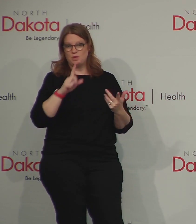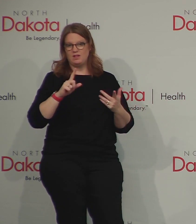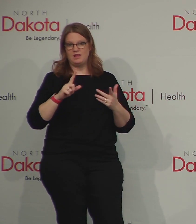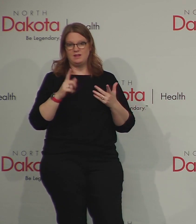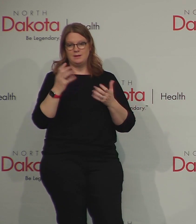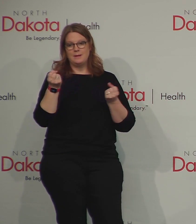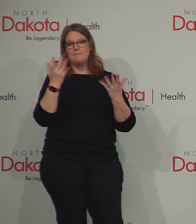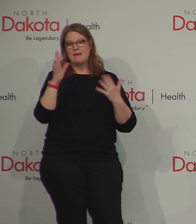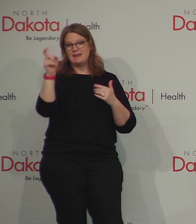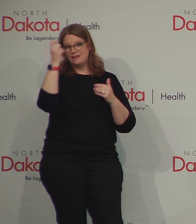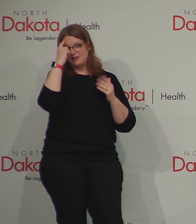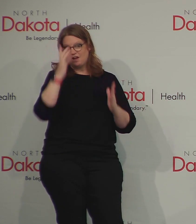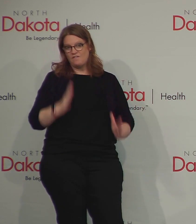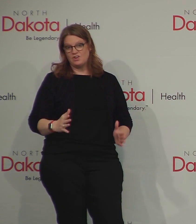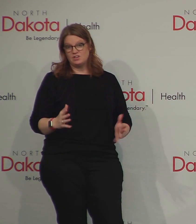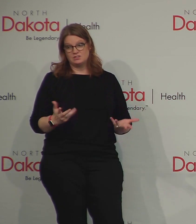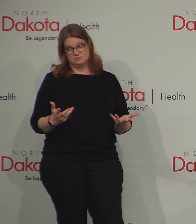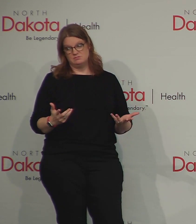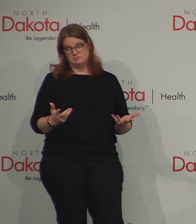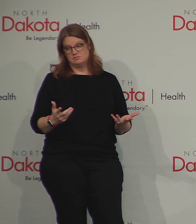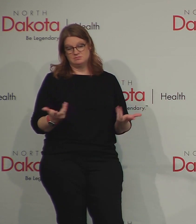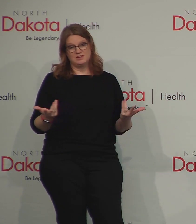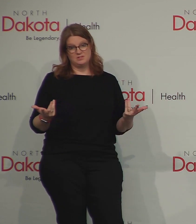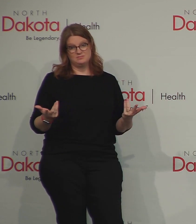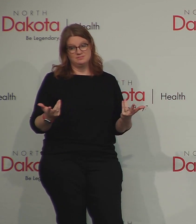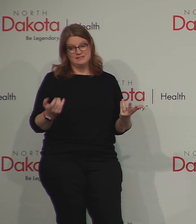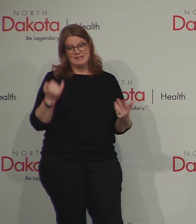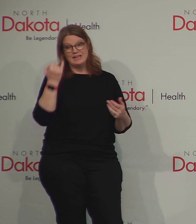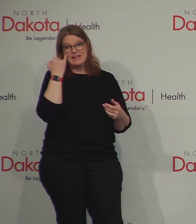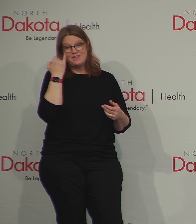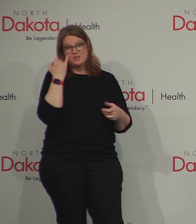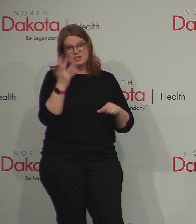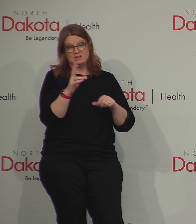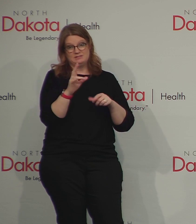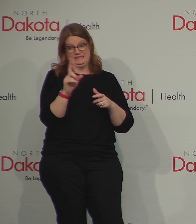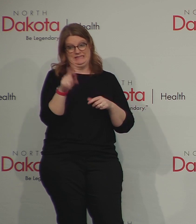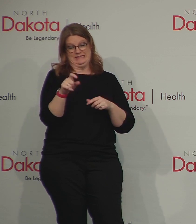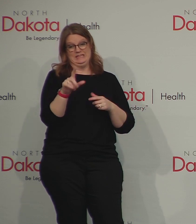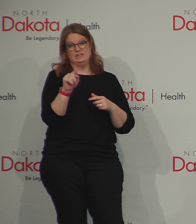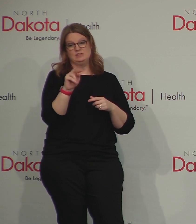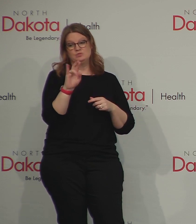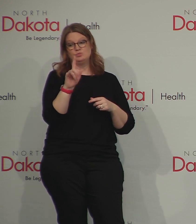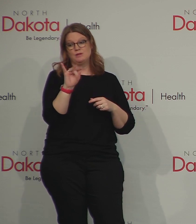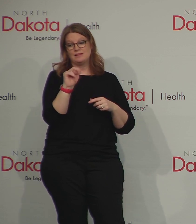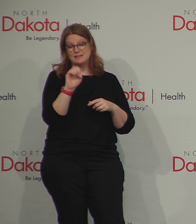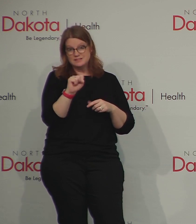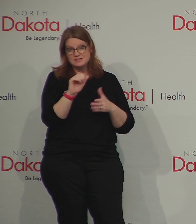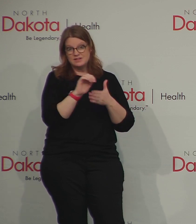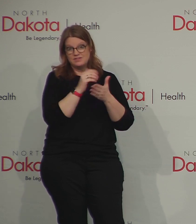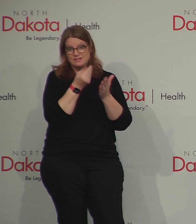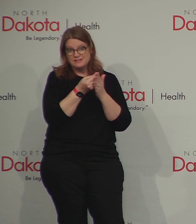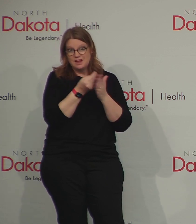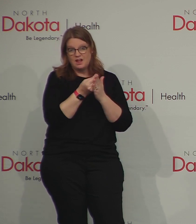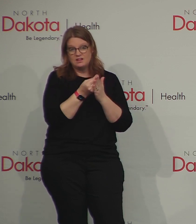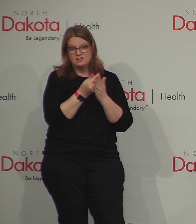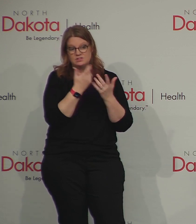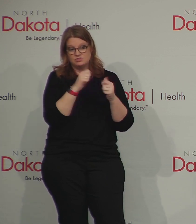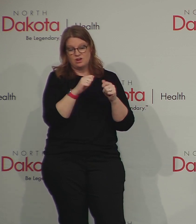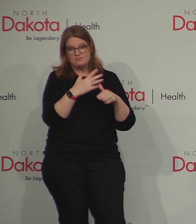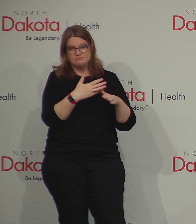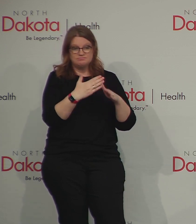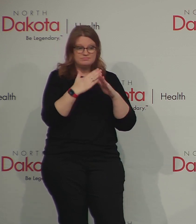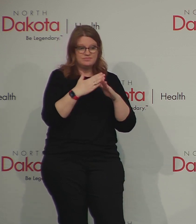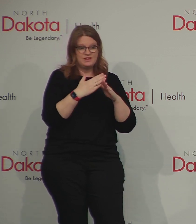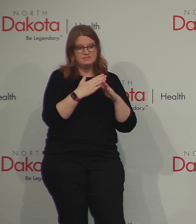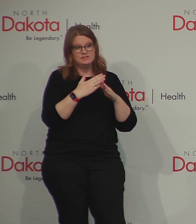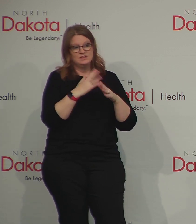many governors saying if we're going to spend trillions of dollars in fighting COVID, and if we're going to spend trillions